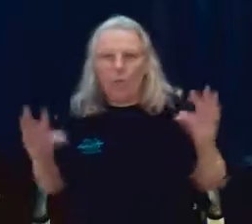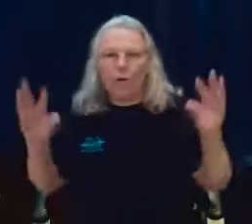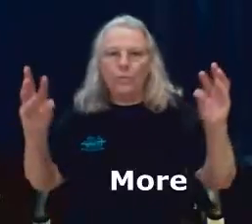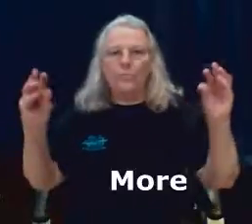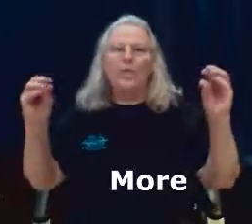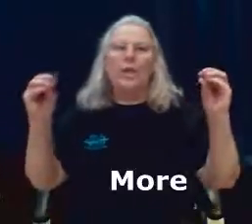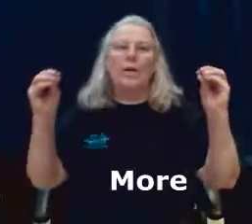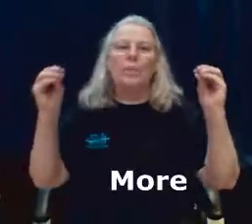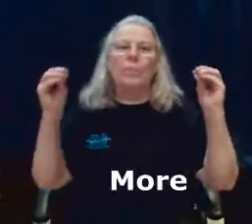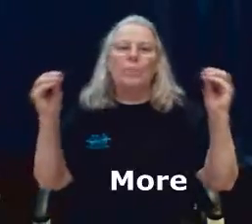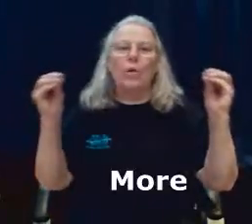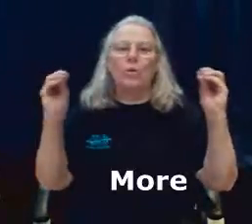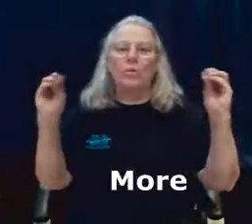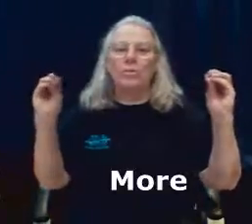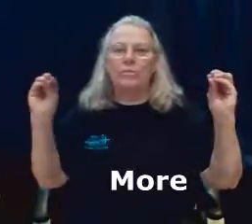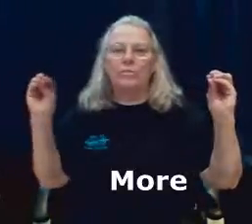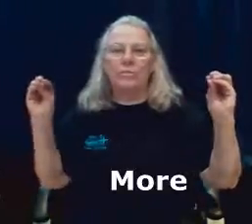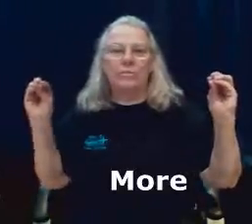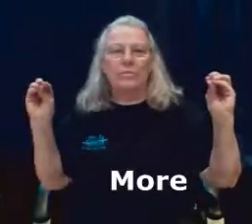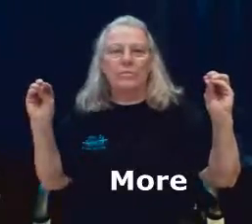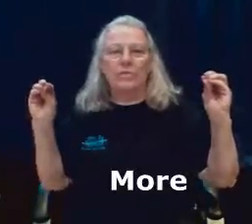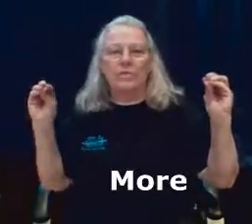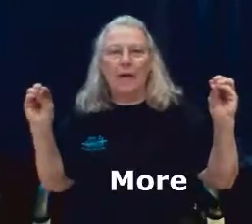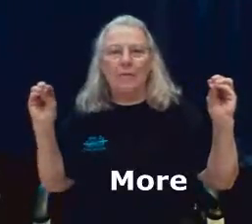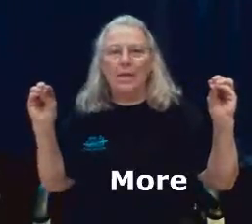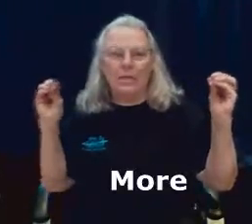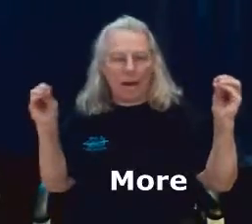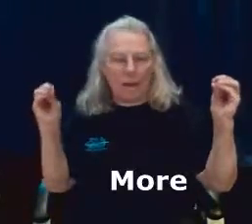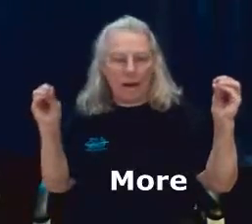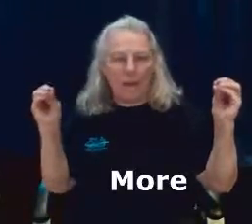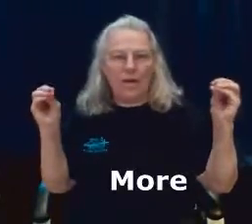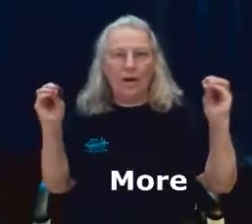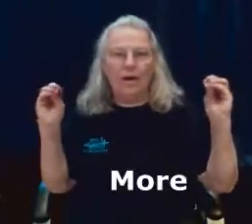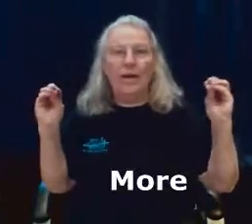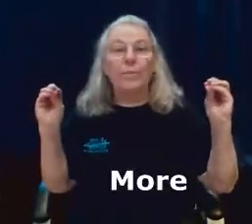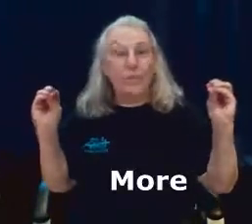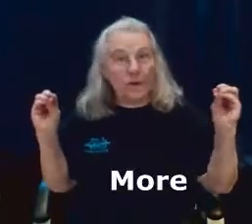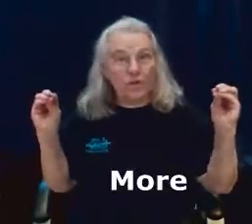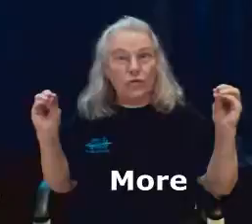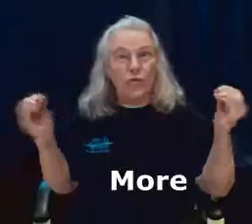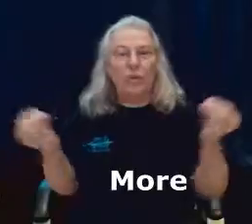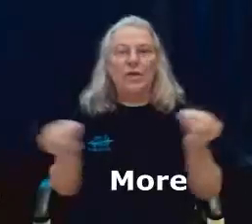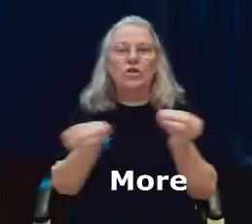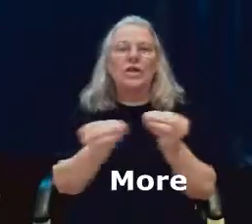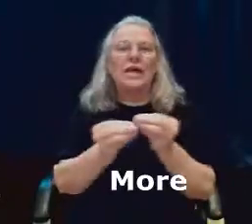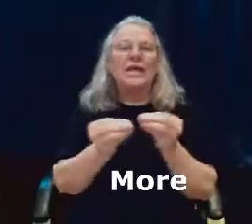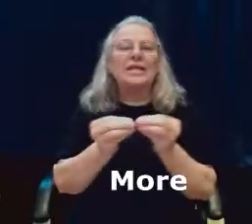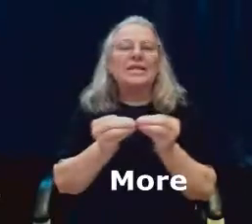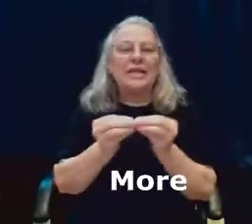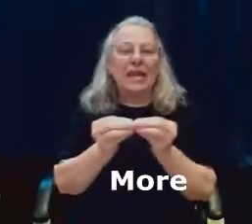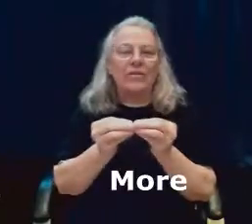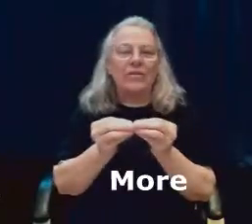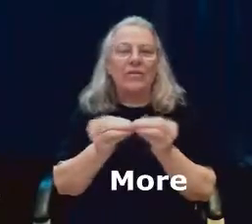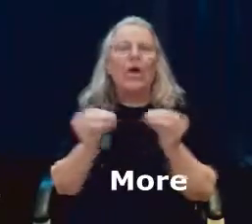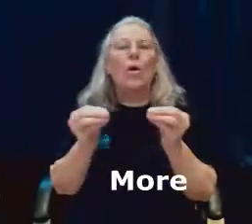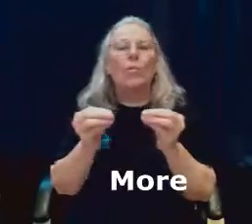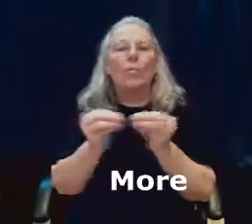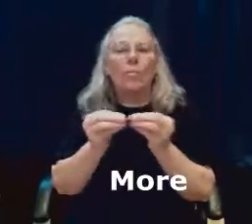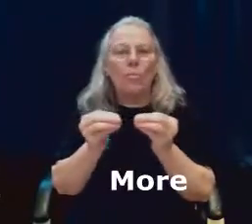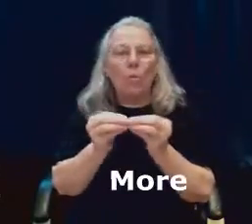More, both your dominant and non-dominant are in a pinch formation together.